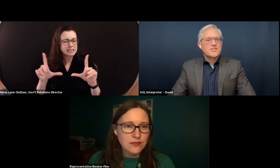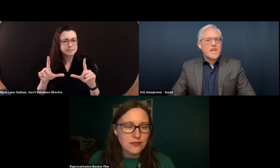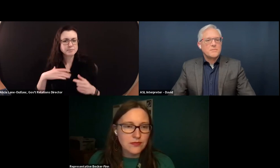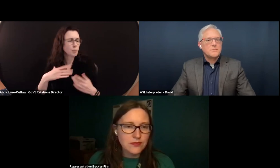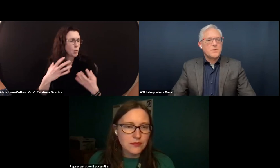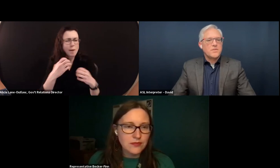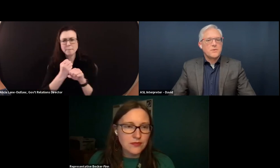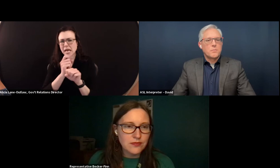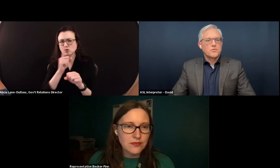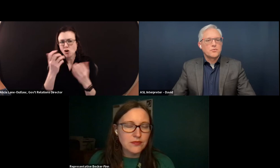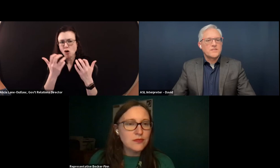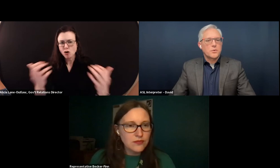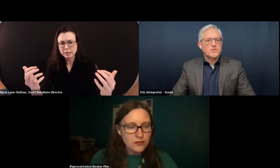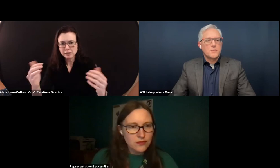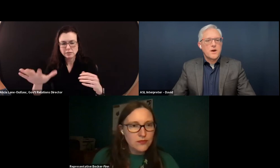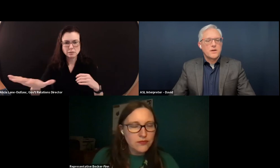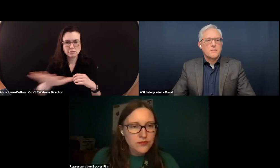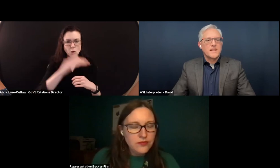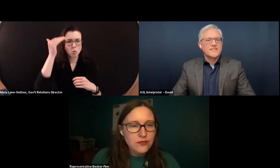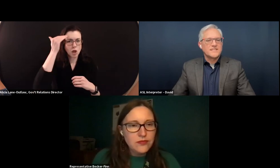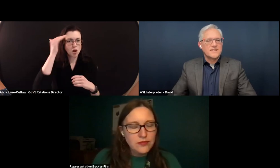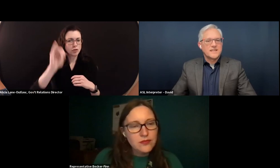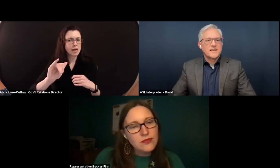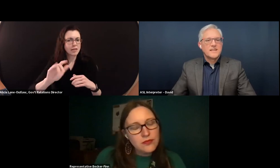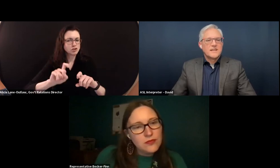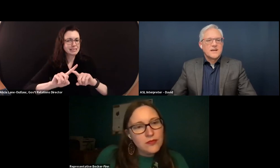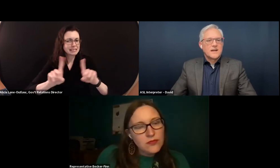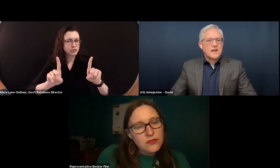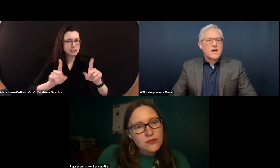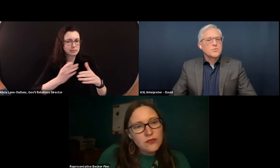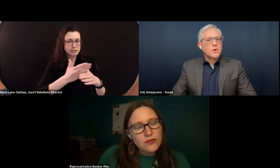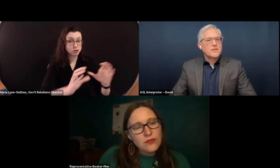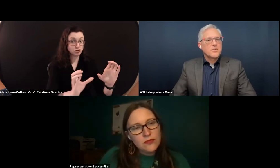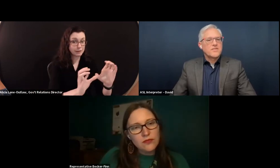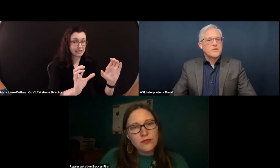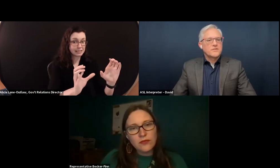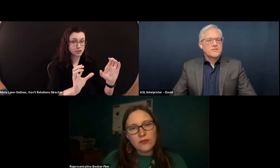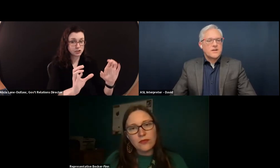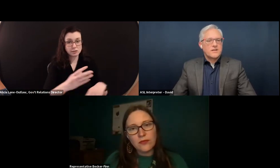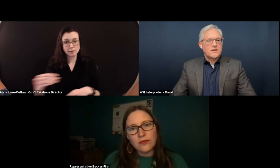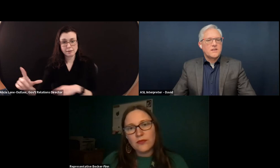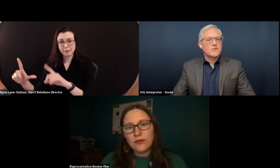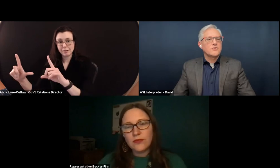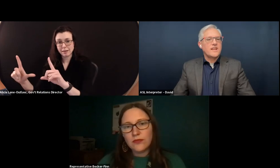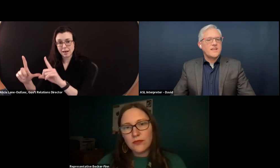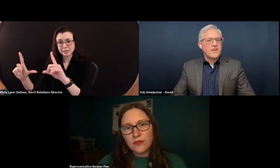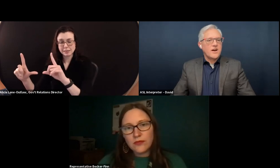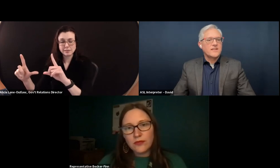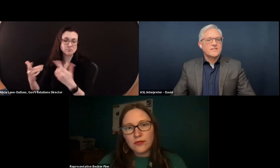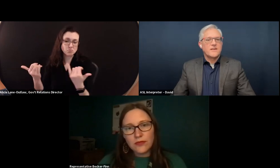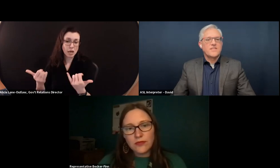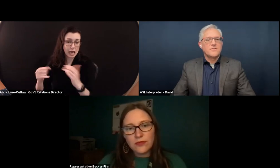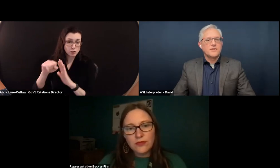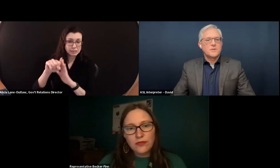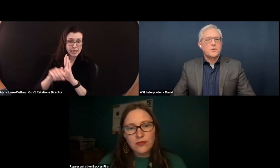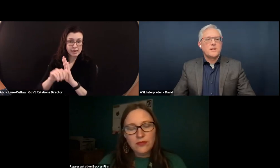Something that just came to me with the most recent question about licensing. I just want to make sure that there's an understanding in the